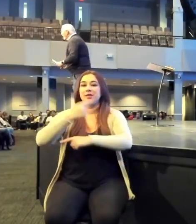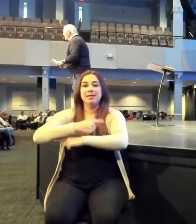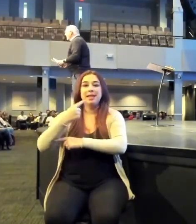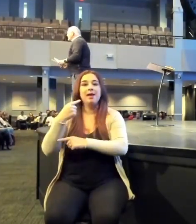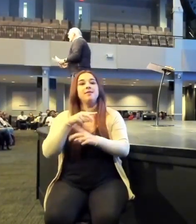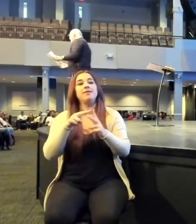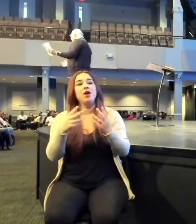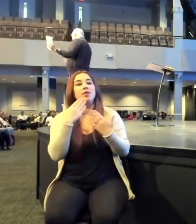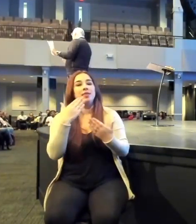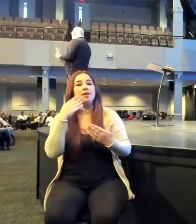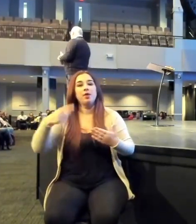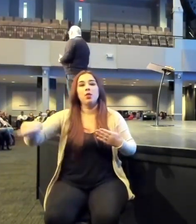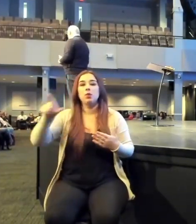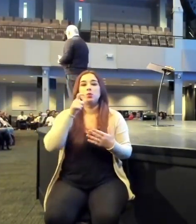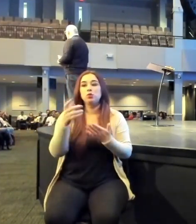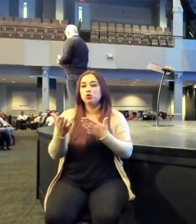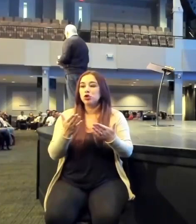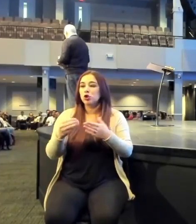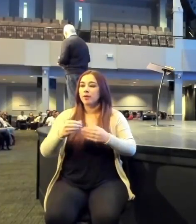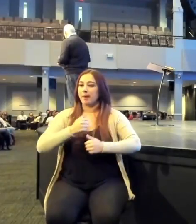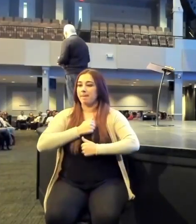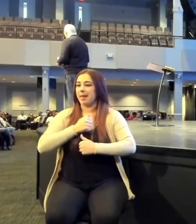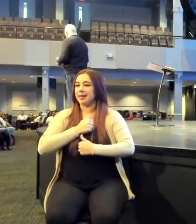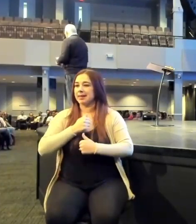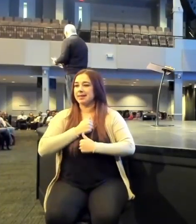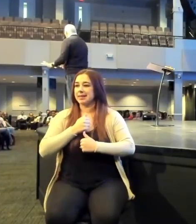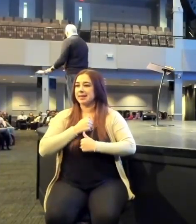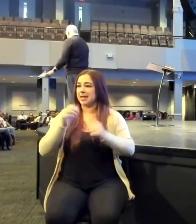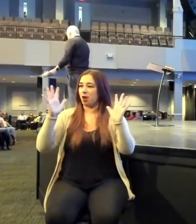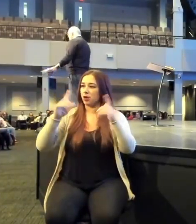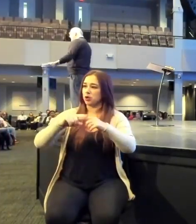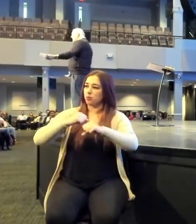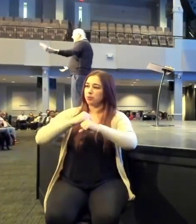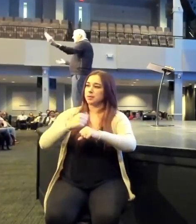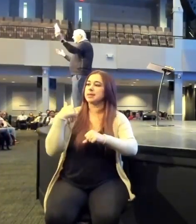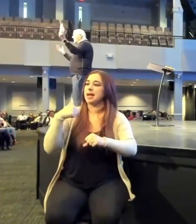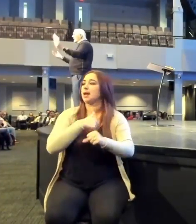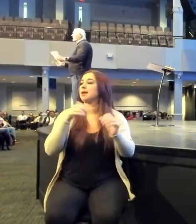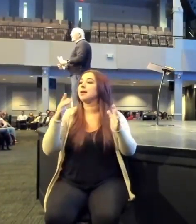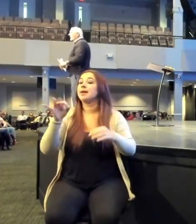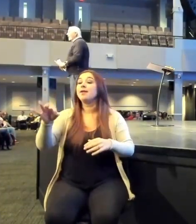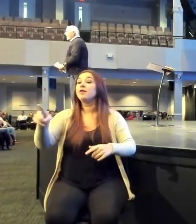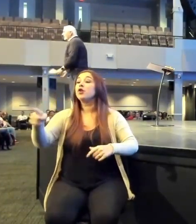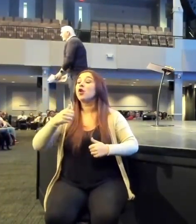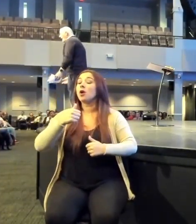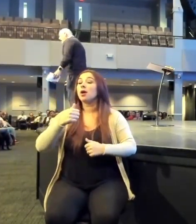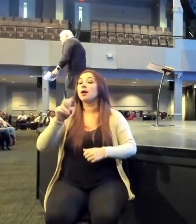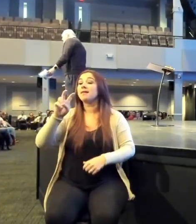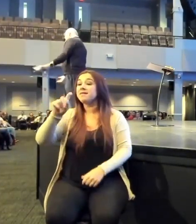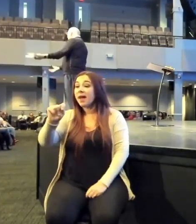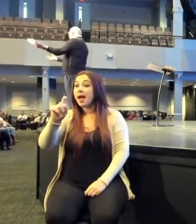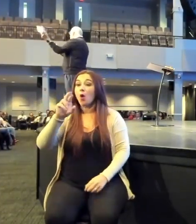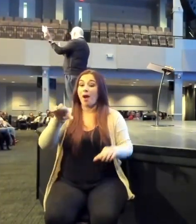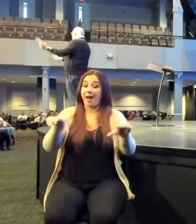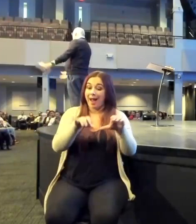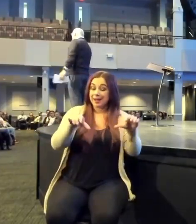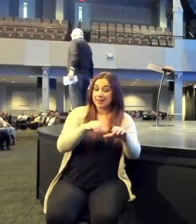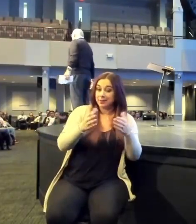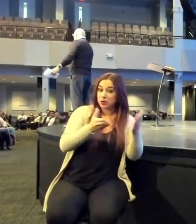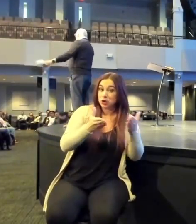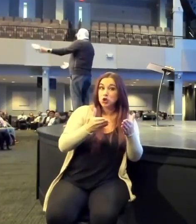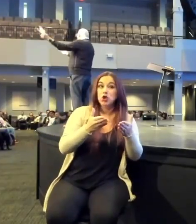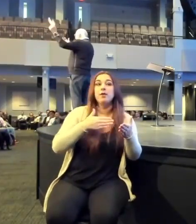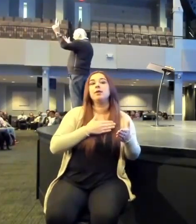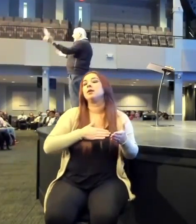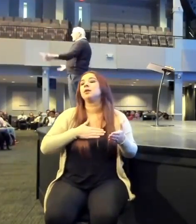all who've served in our military to protect us. Yeah, I'm gonna ask all of you, if you're a veteran or if you're in active service, active